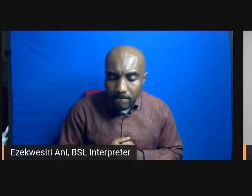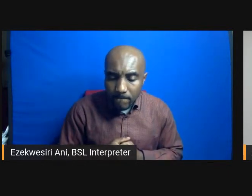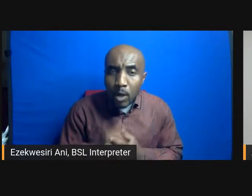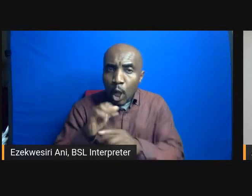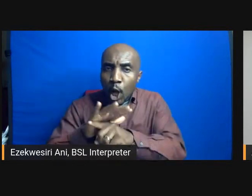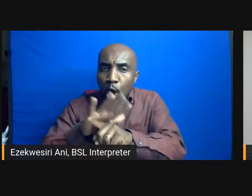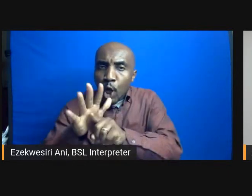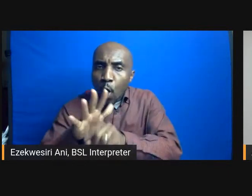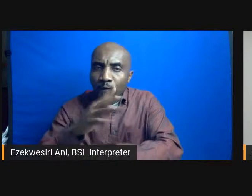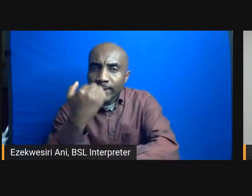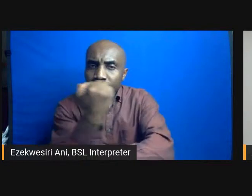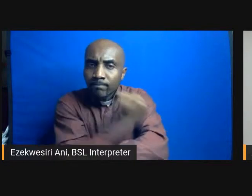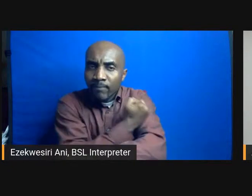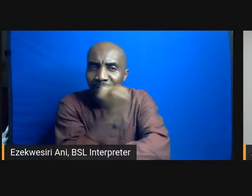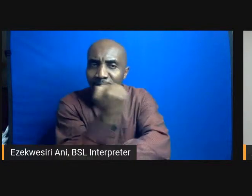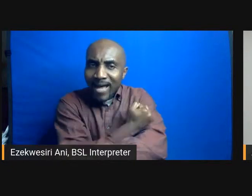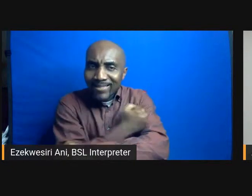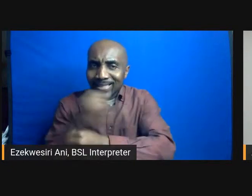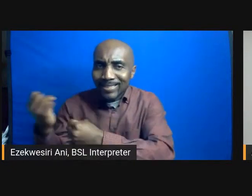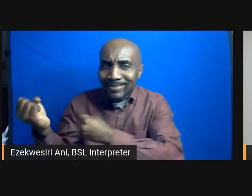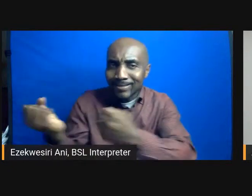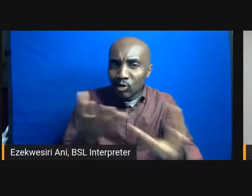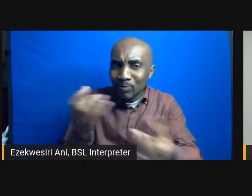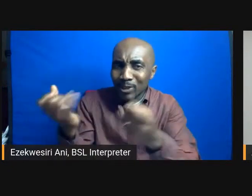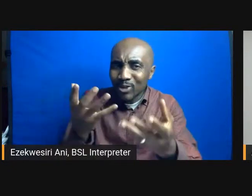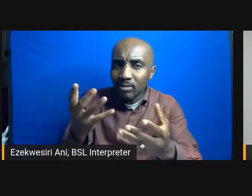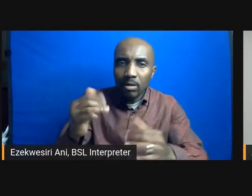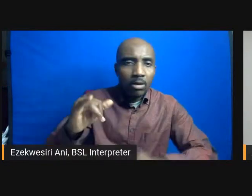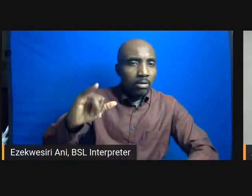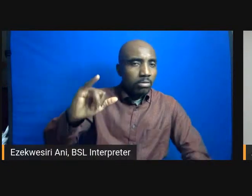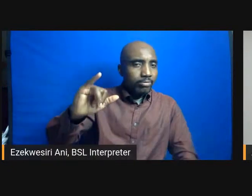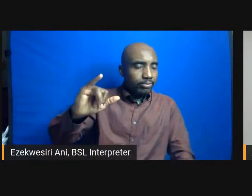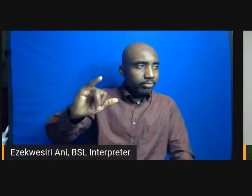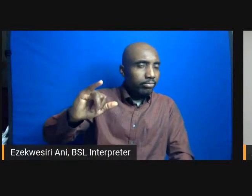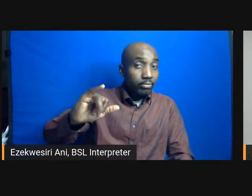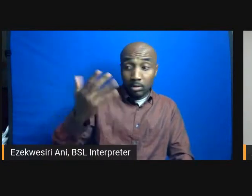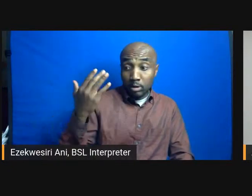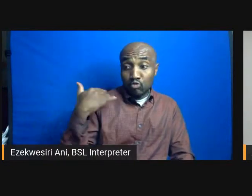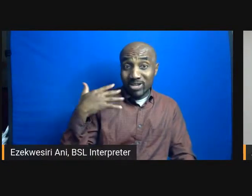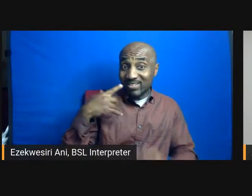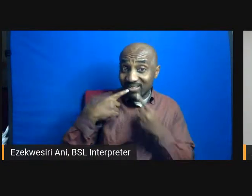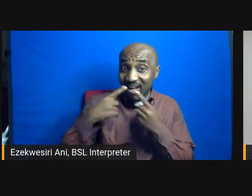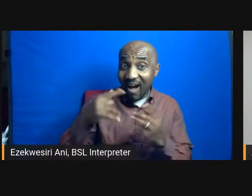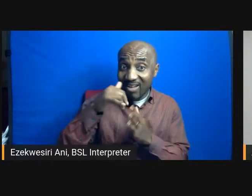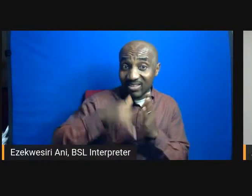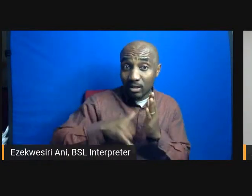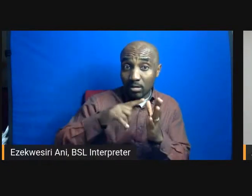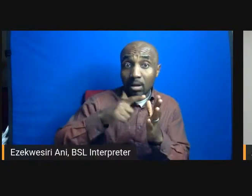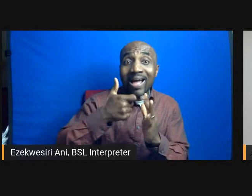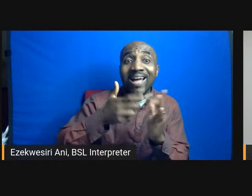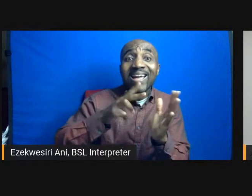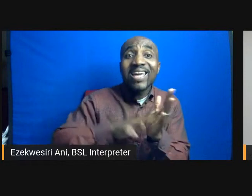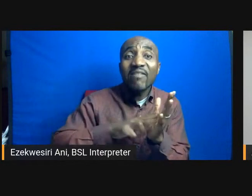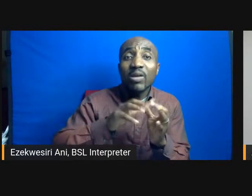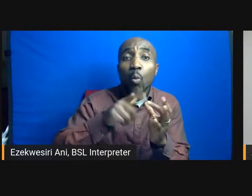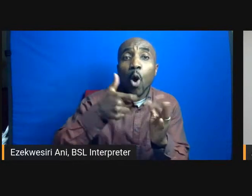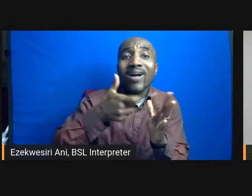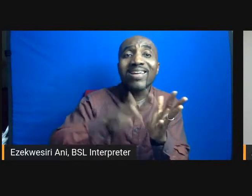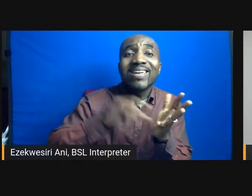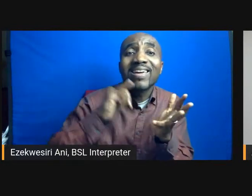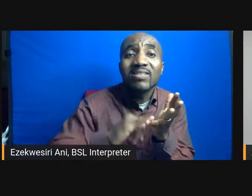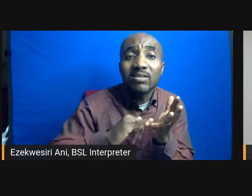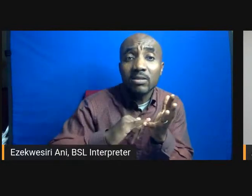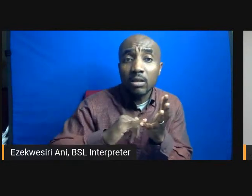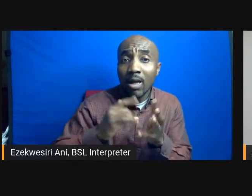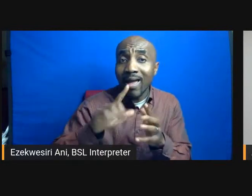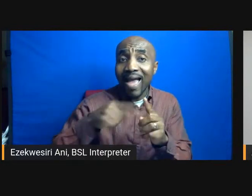that has removed all doubt. In a recent article, Kevin Watkins, former CEO